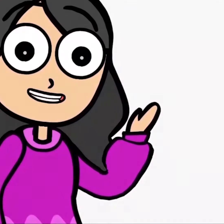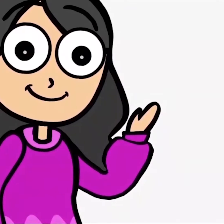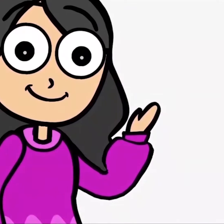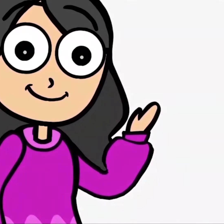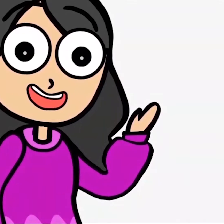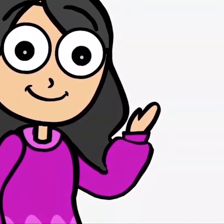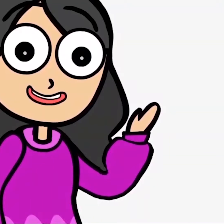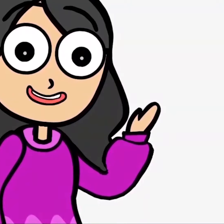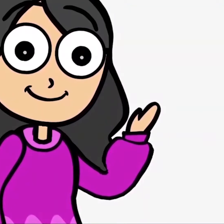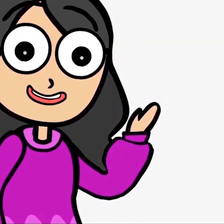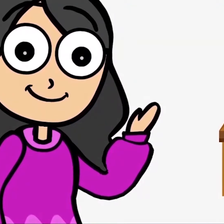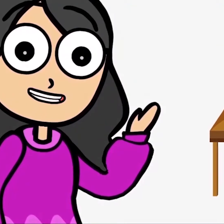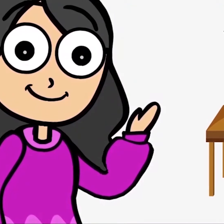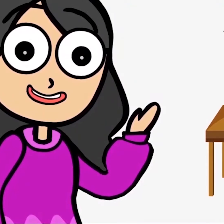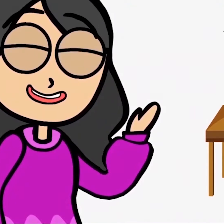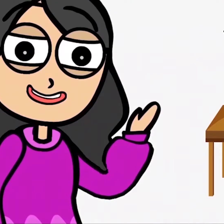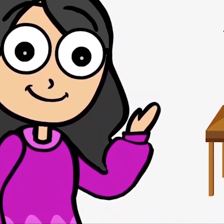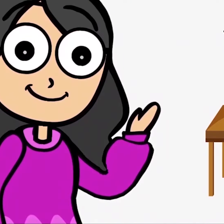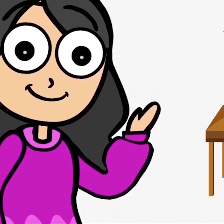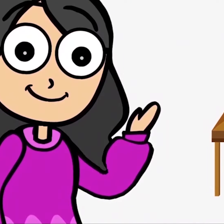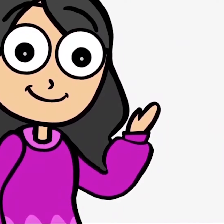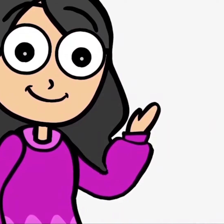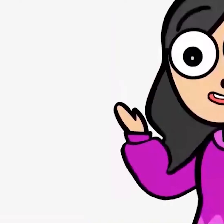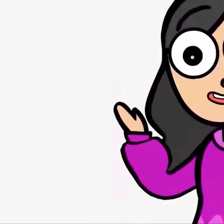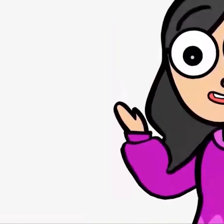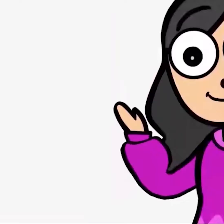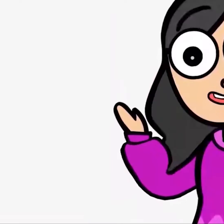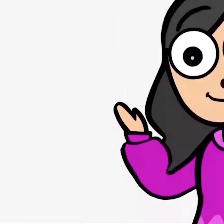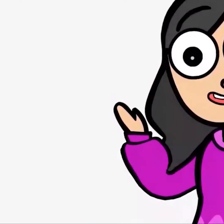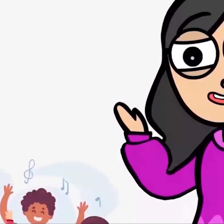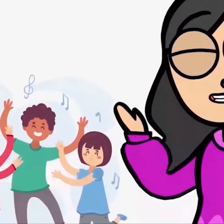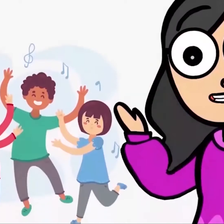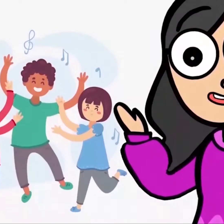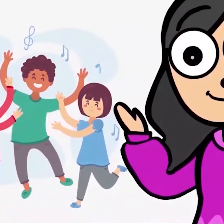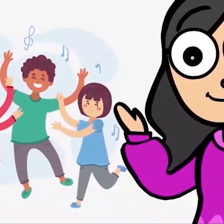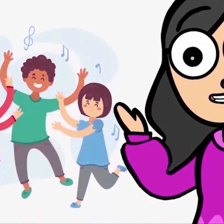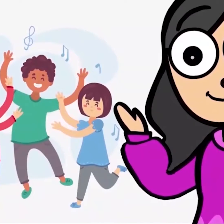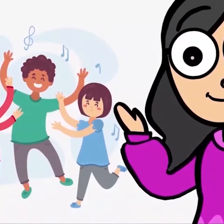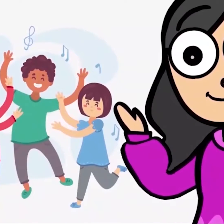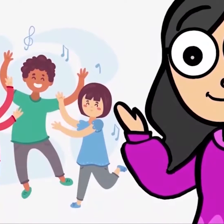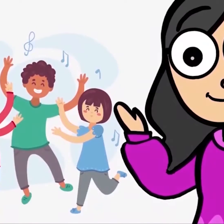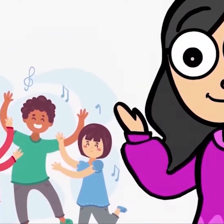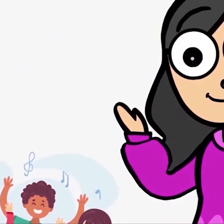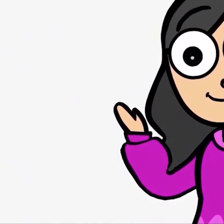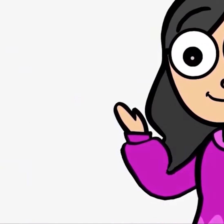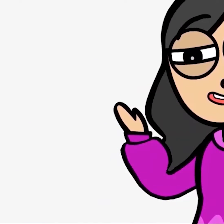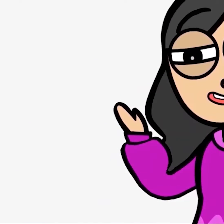Hello friends, are you feeling bored sitting at home? Come on, let's have some